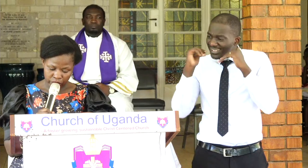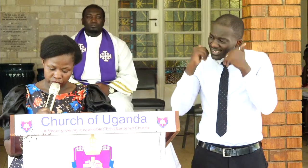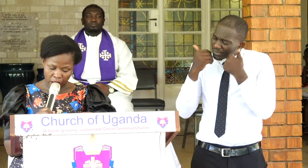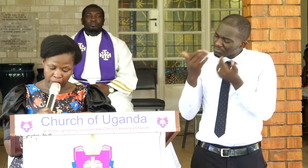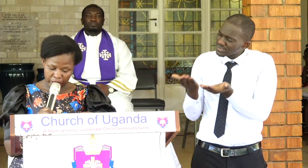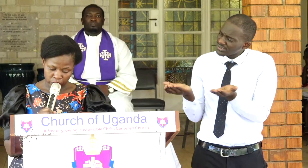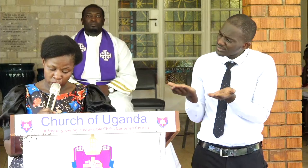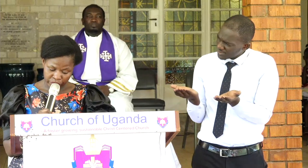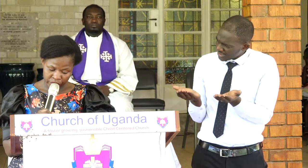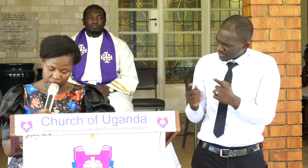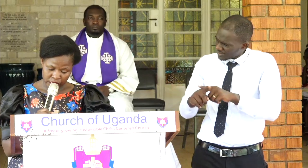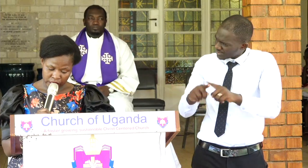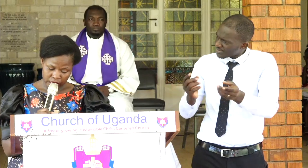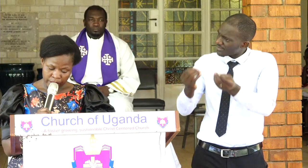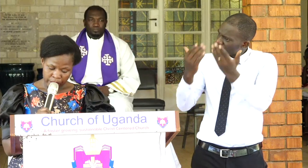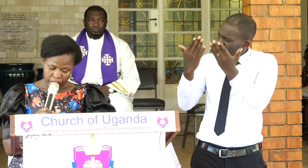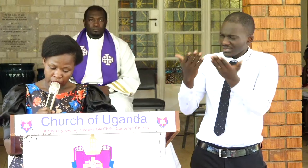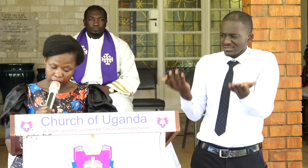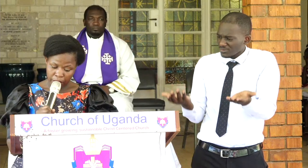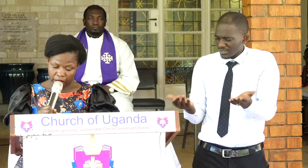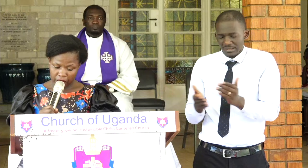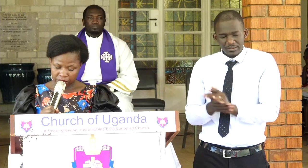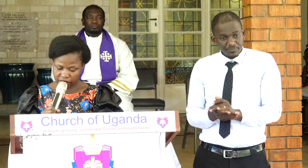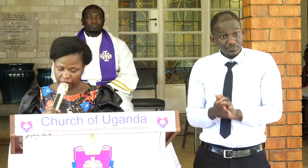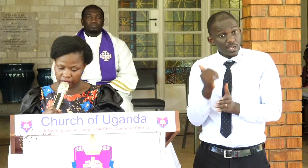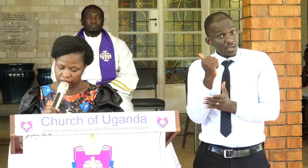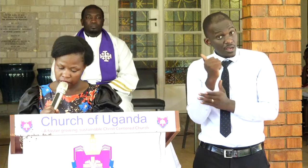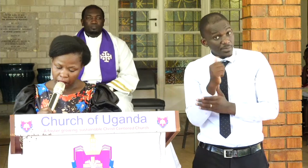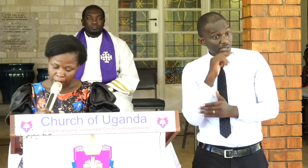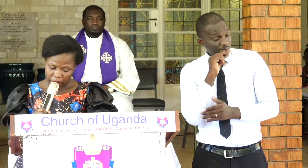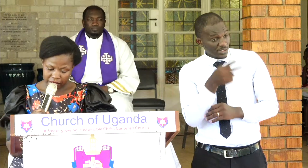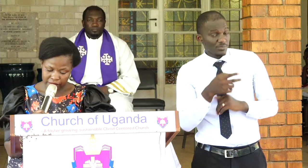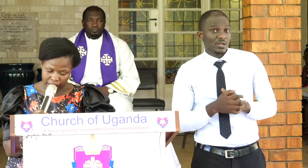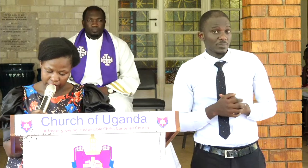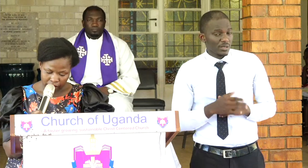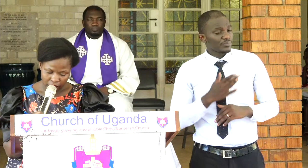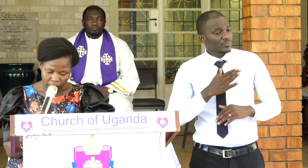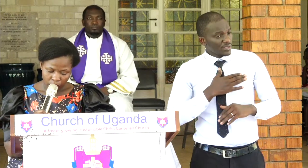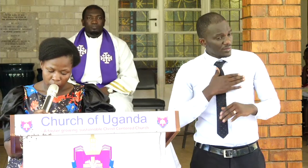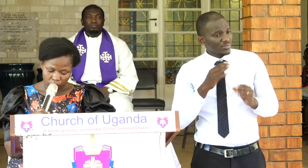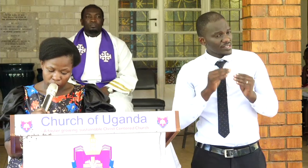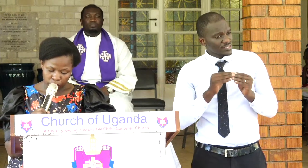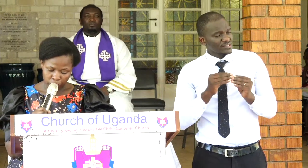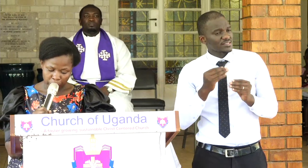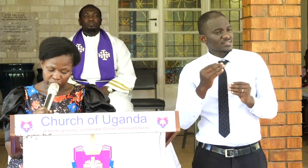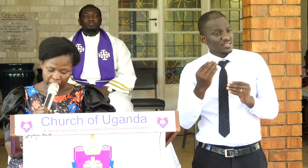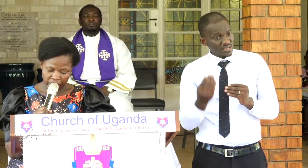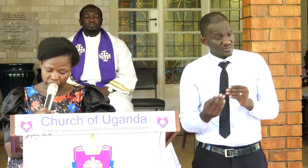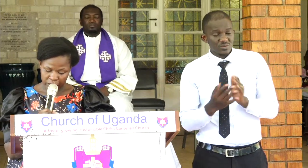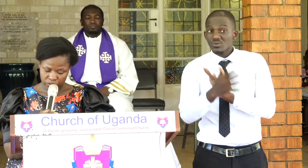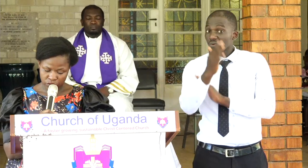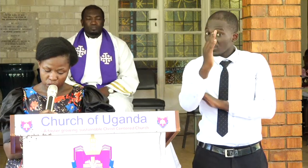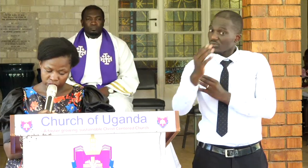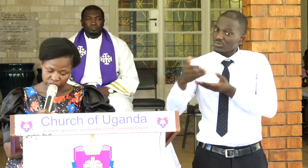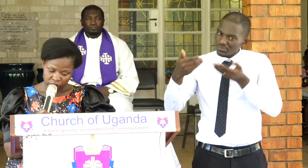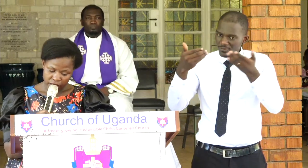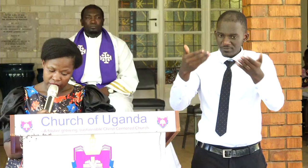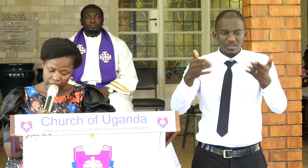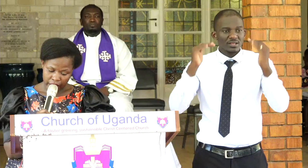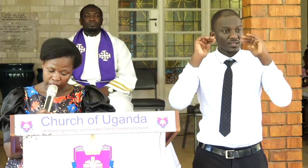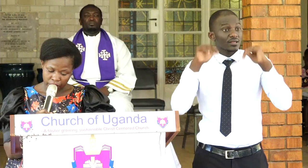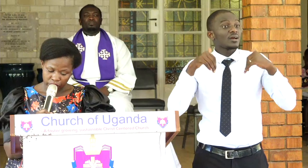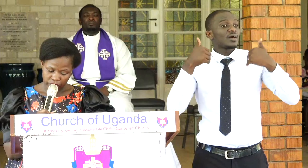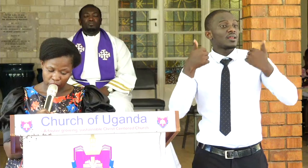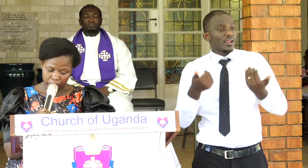lamb for a burnt offering? And Abraham said, My son, God will provide for himself